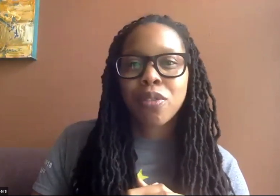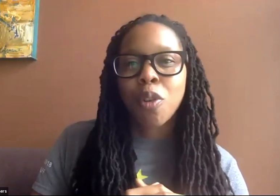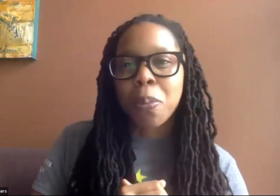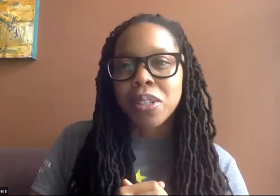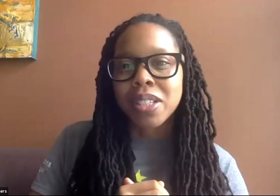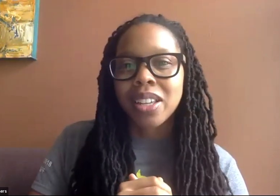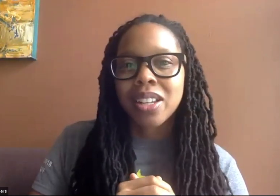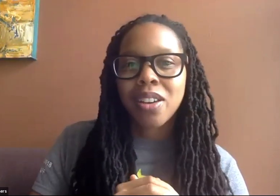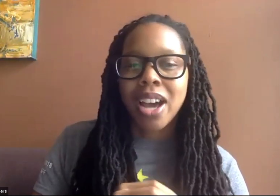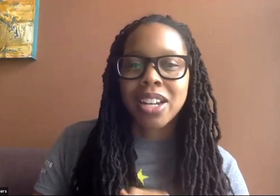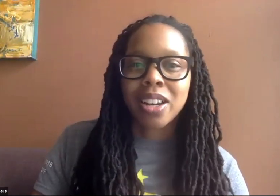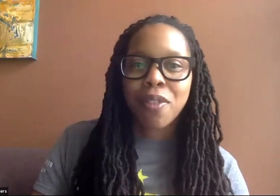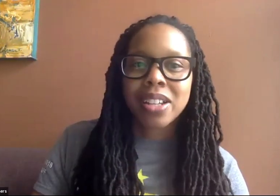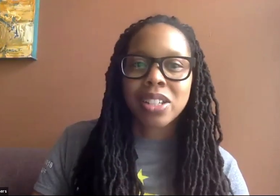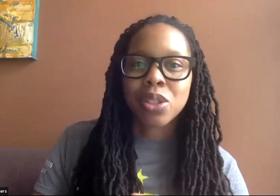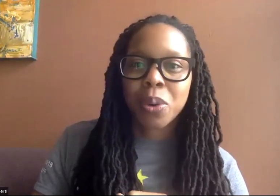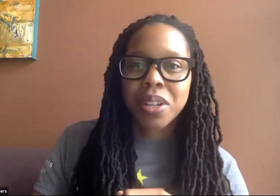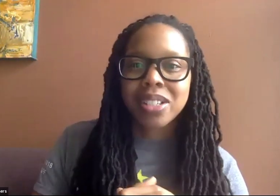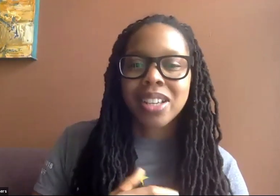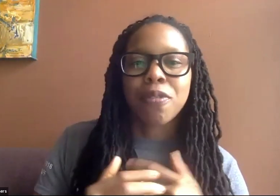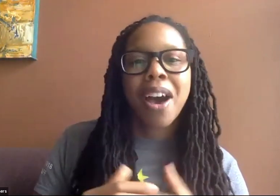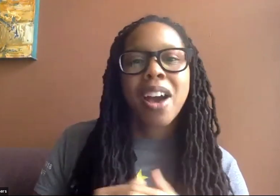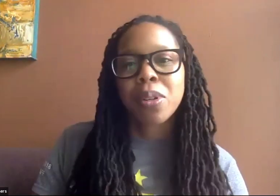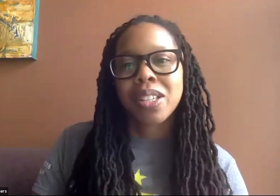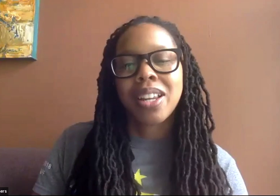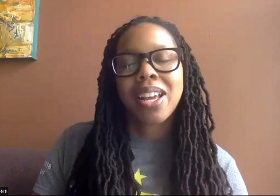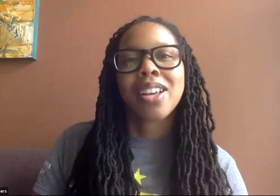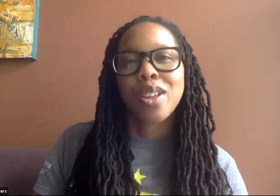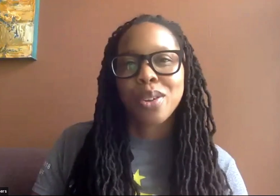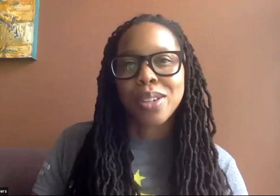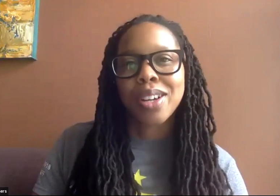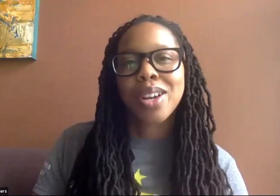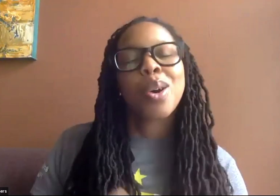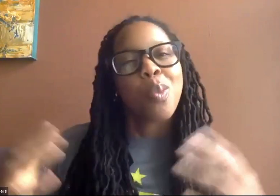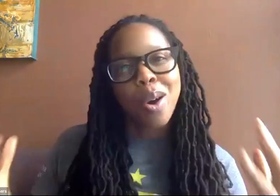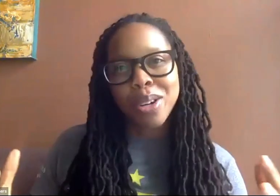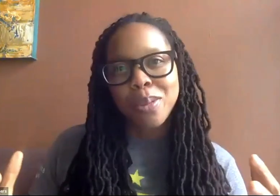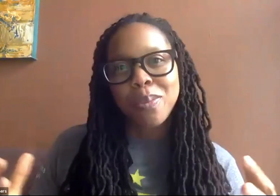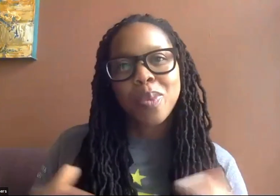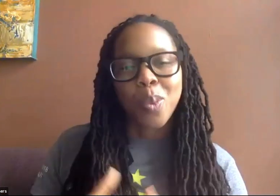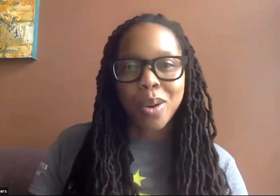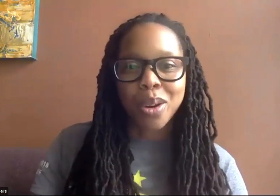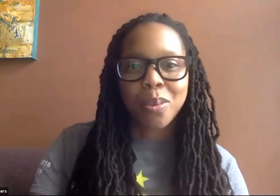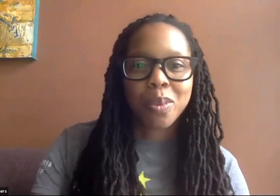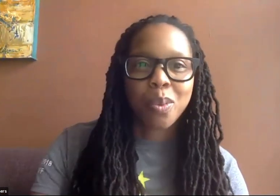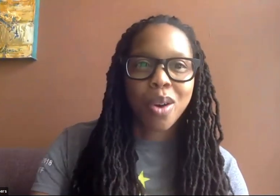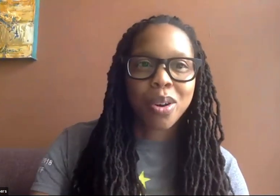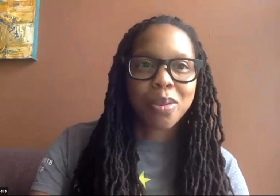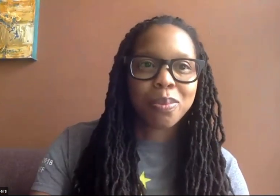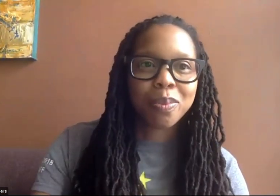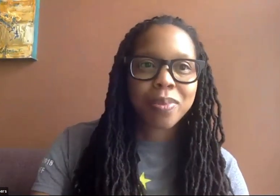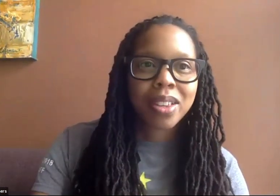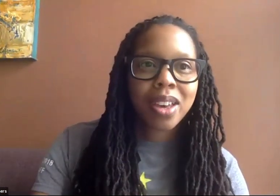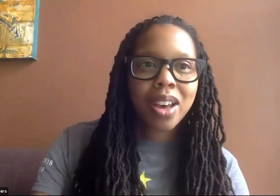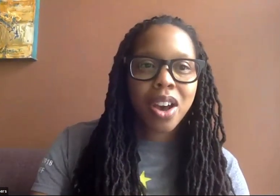educators, 4% identify as historians, and 5% as other. Welcome, welcome,